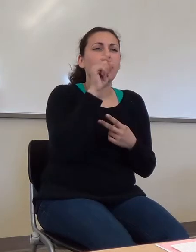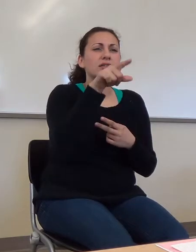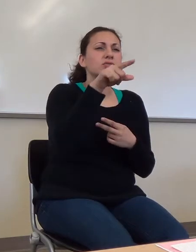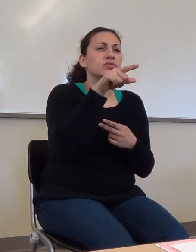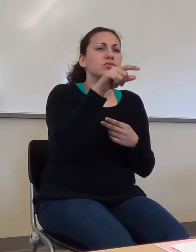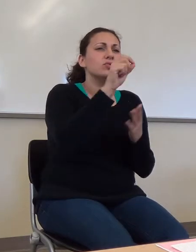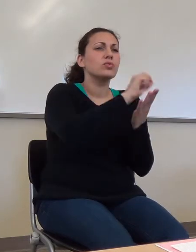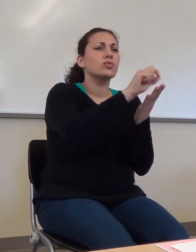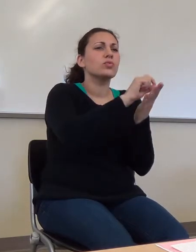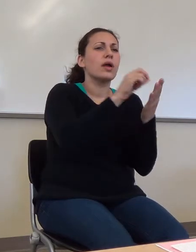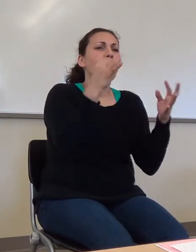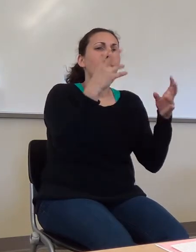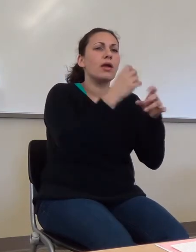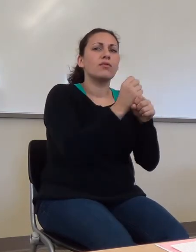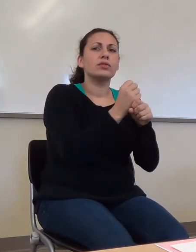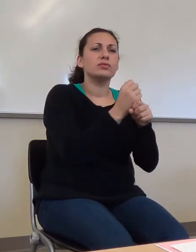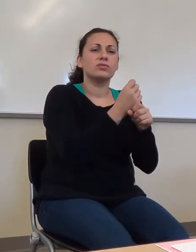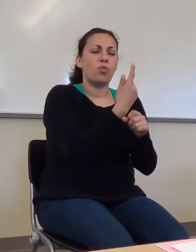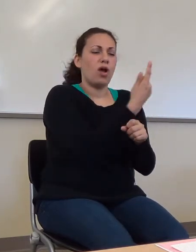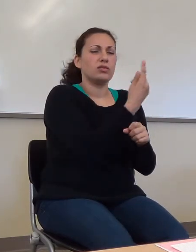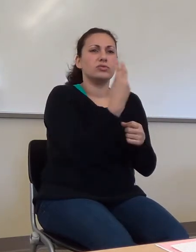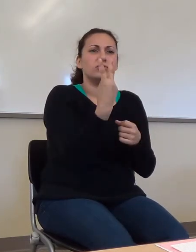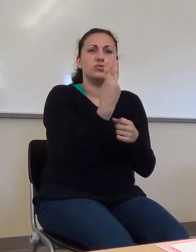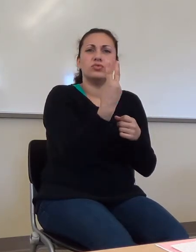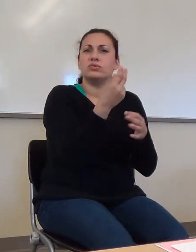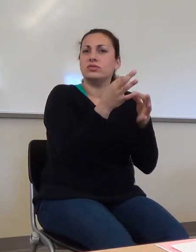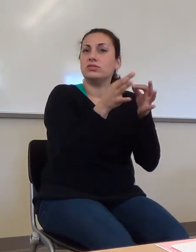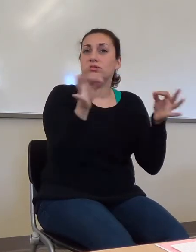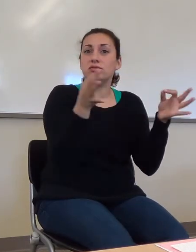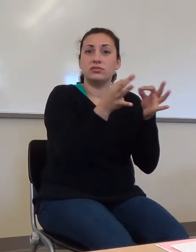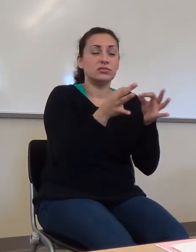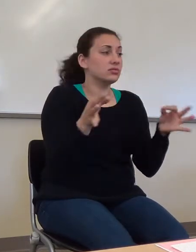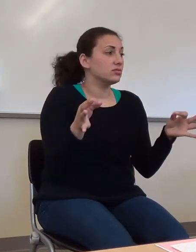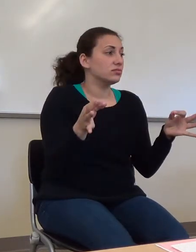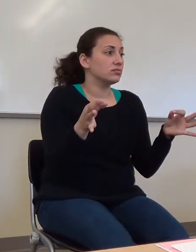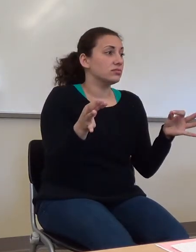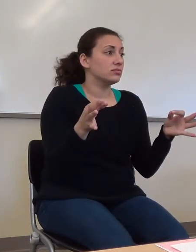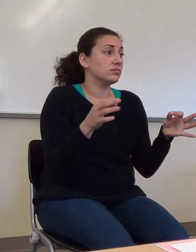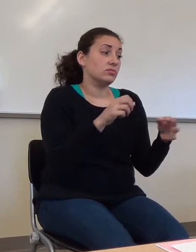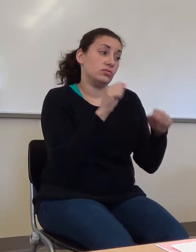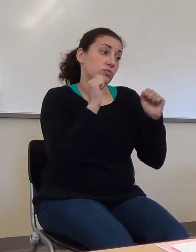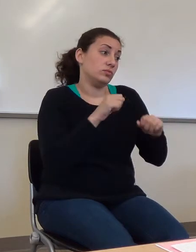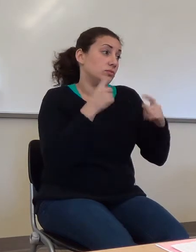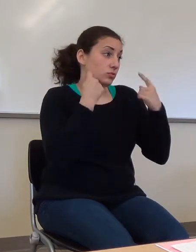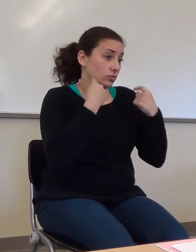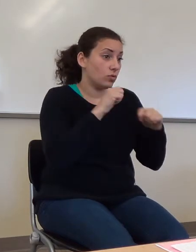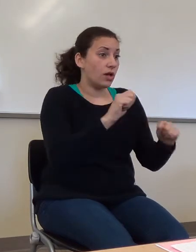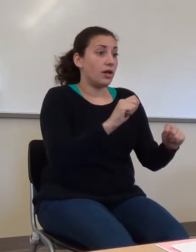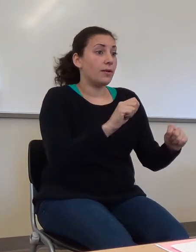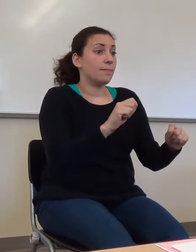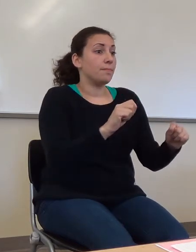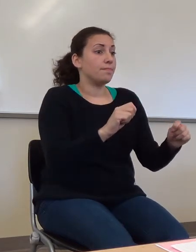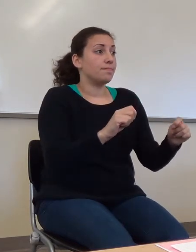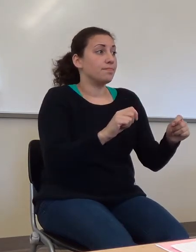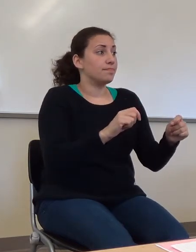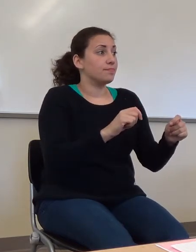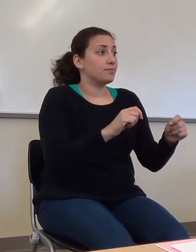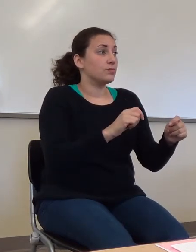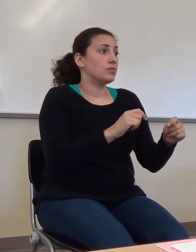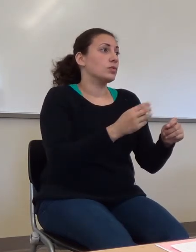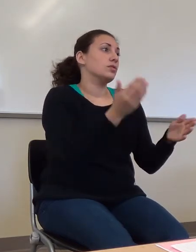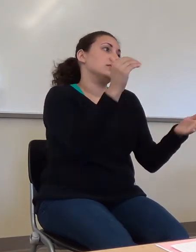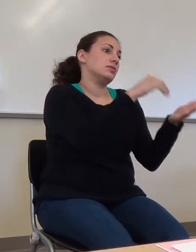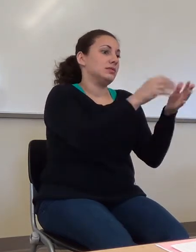a paraphrase of 1 or 2 sentences. You could have tried to